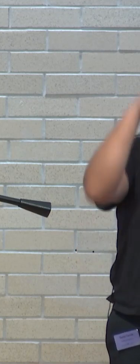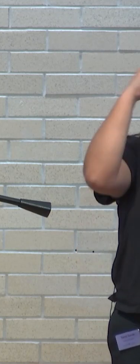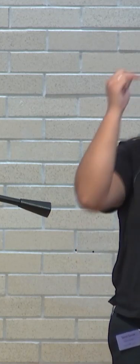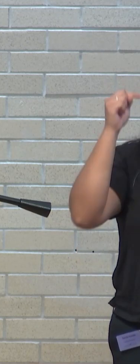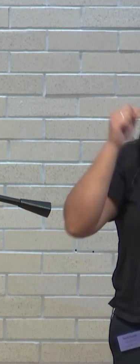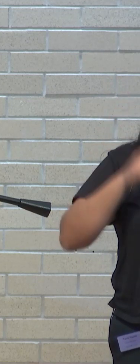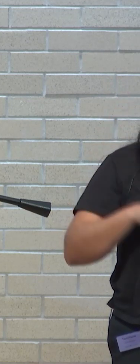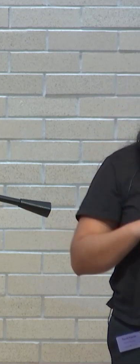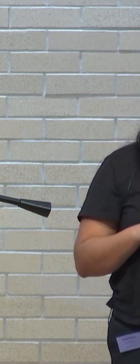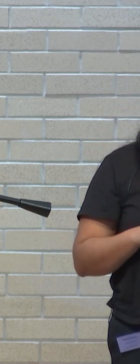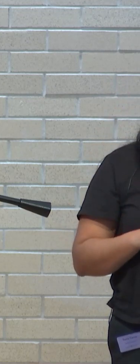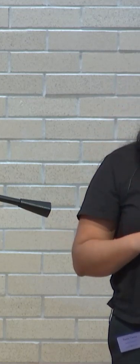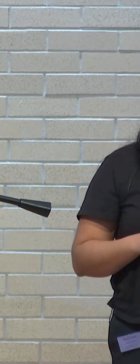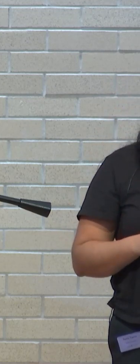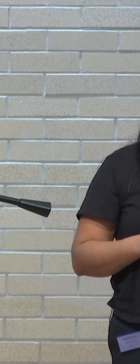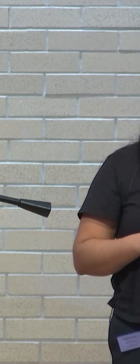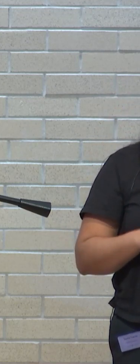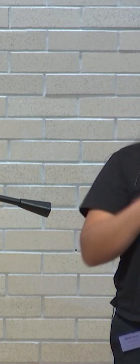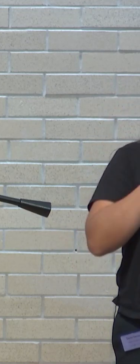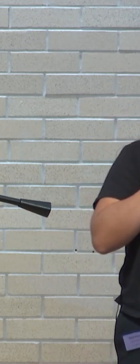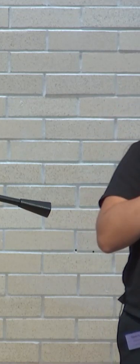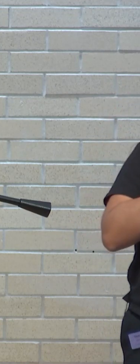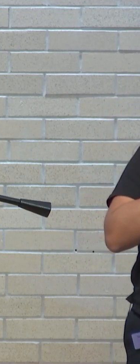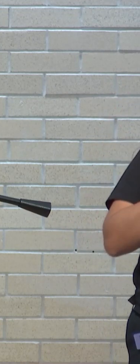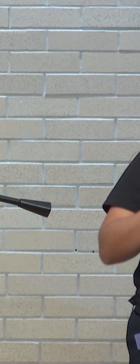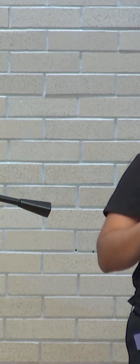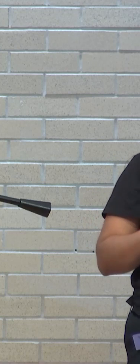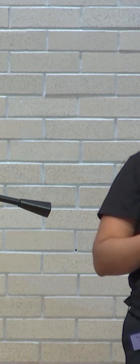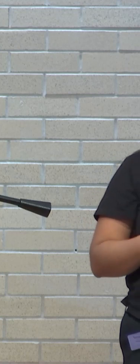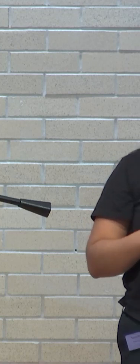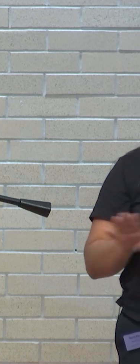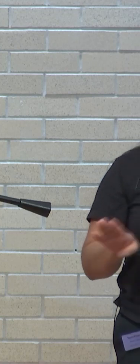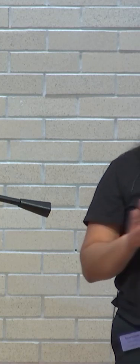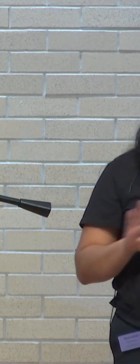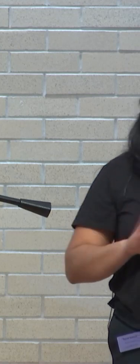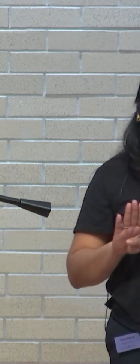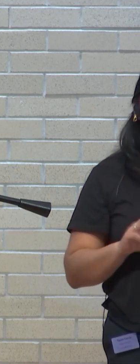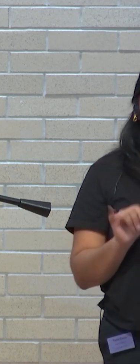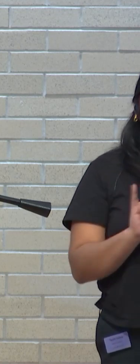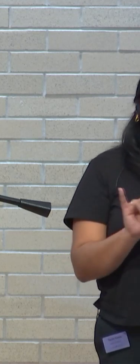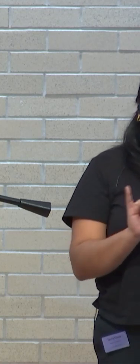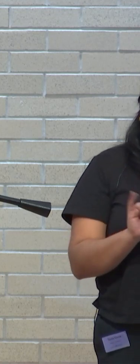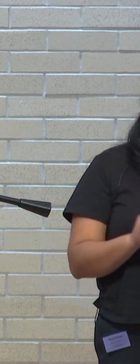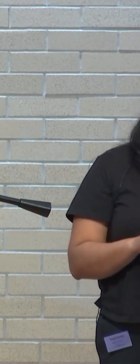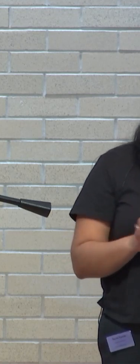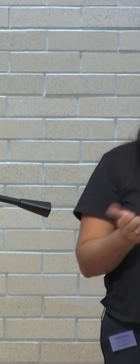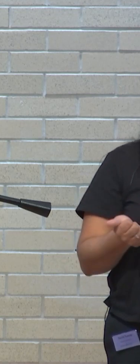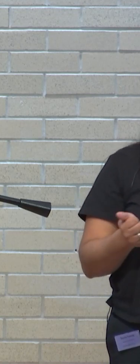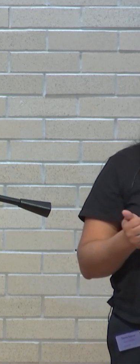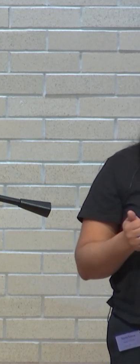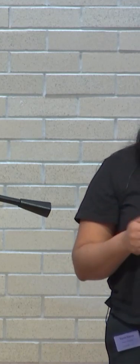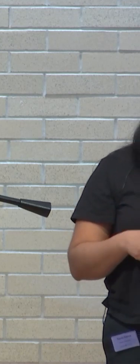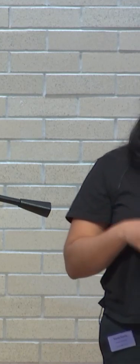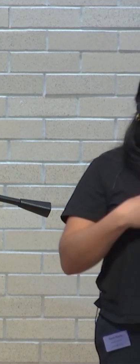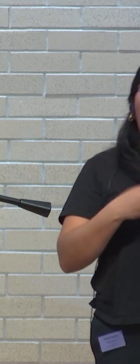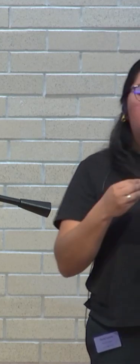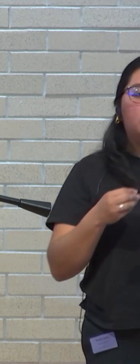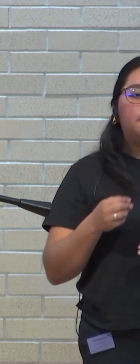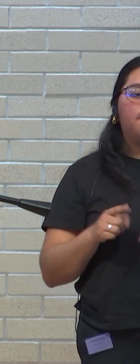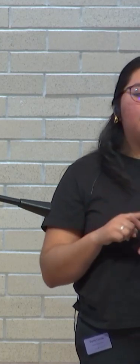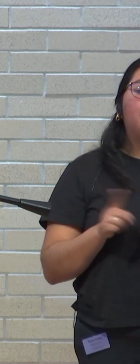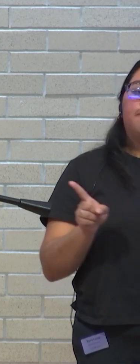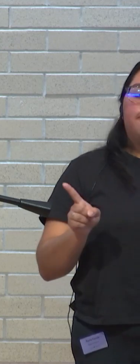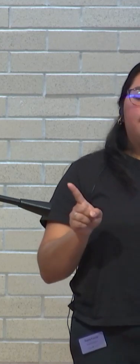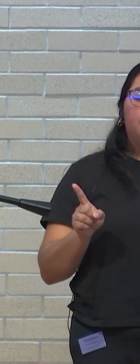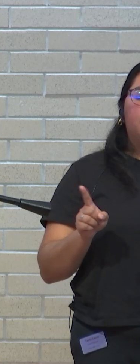We talk the same, look the same, act and relate on different levels that I don't with my white peers. Our friendship in my eyes was